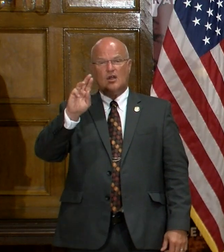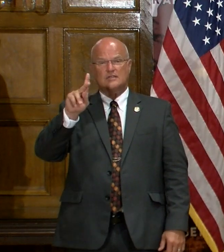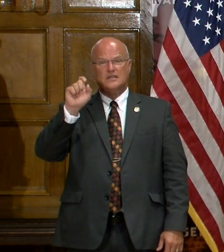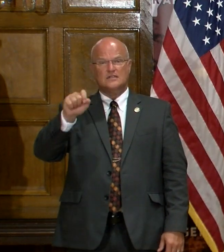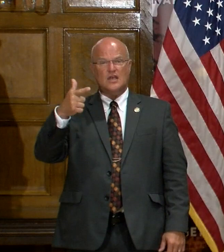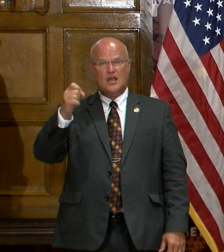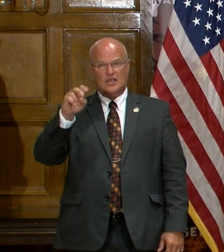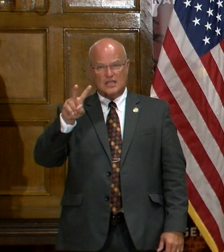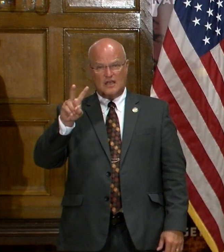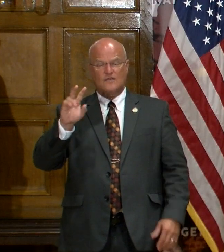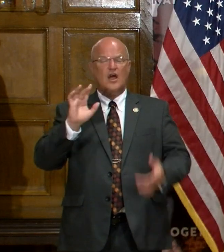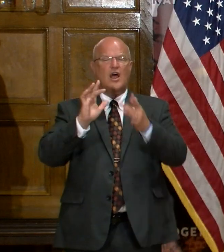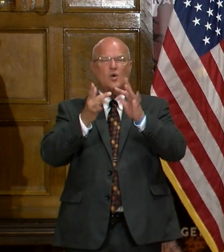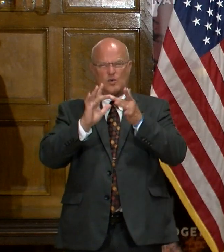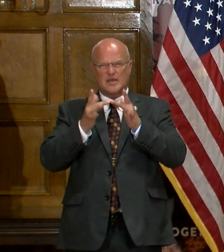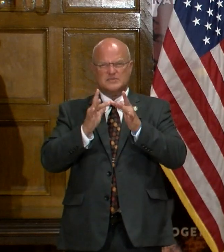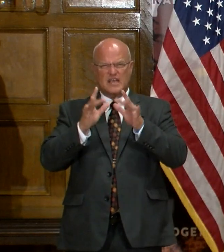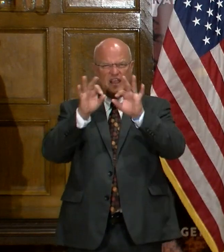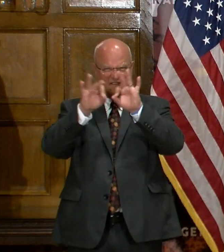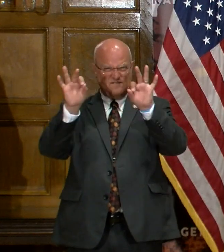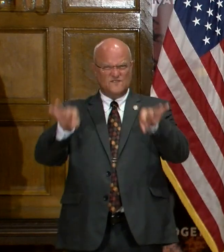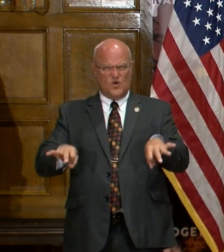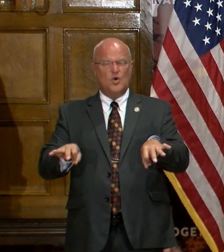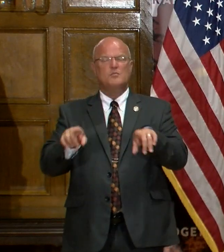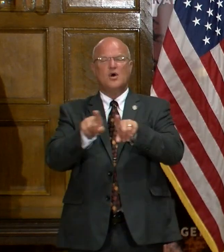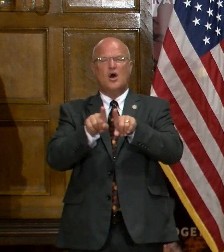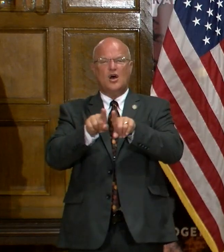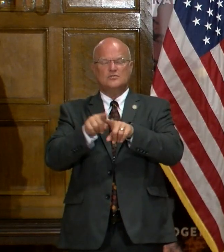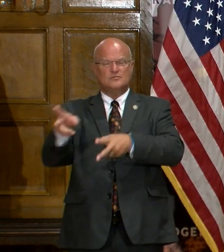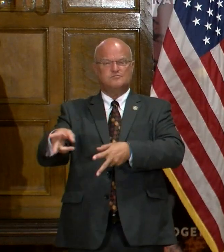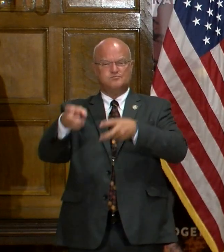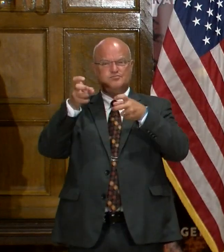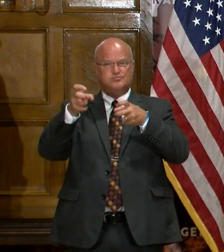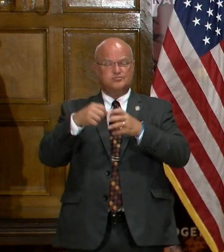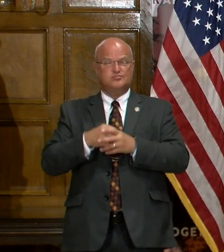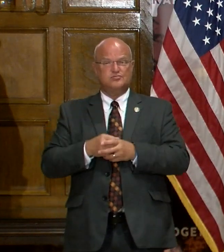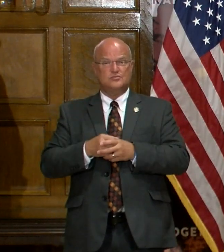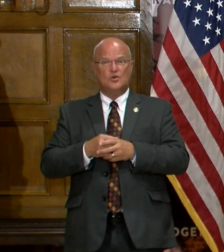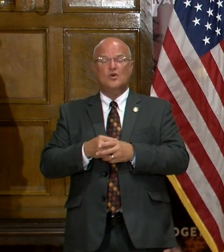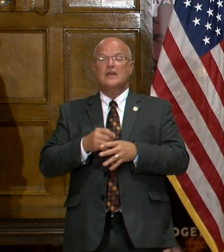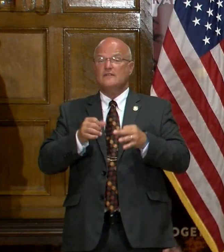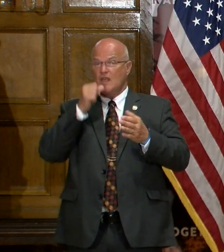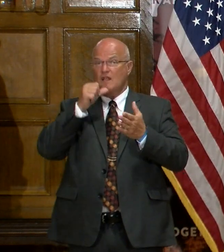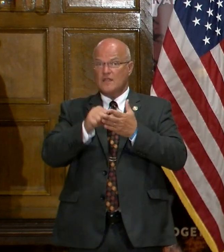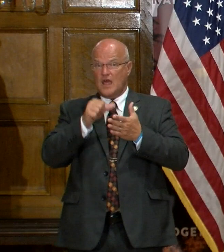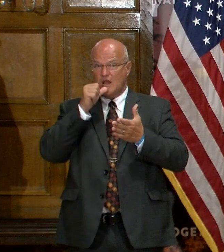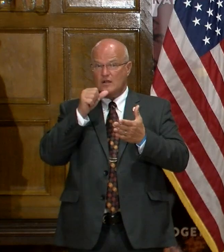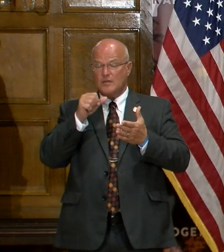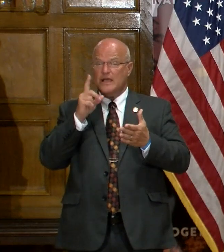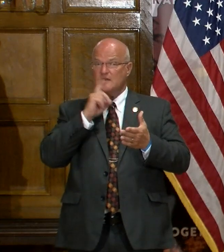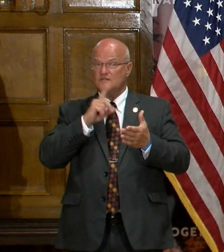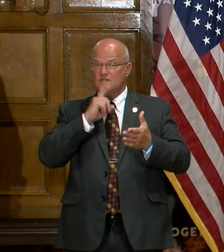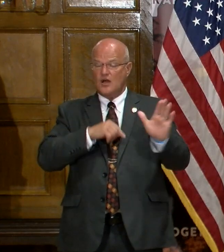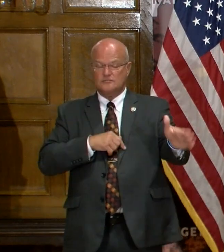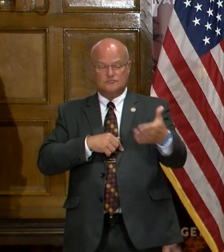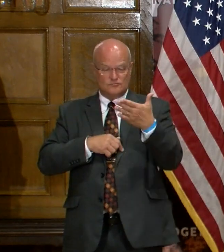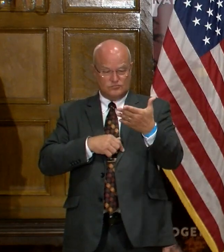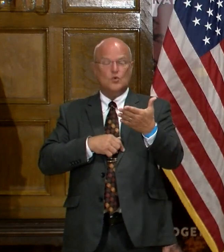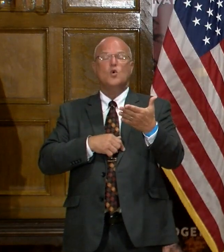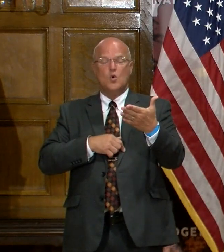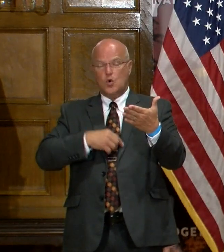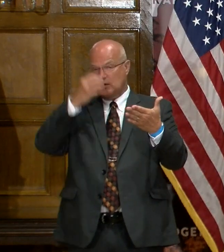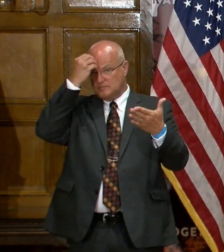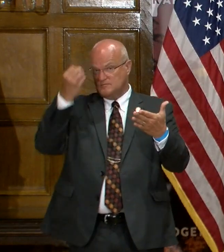adws.internalaudit@arkansas.gov, or you can go to our website and there's a form there that you can also upload. So when you receive that in the mail, if it's a fraudulent claim,